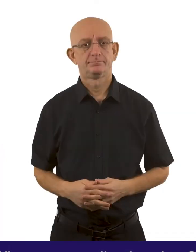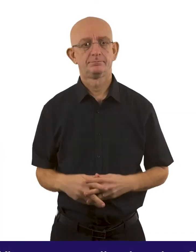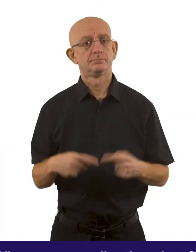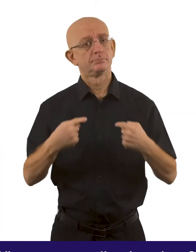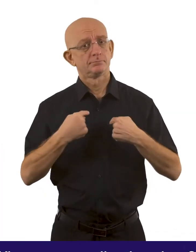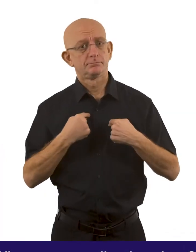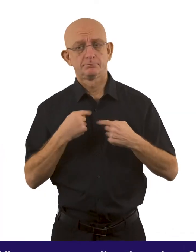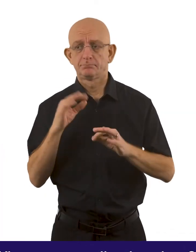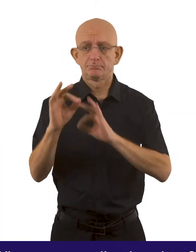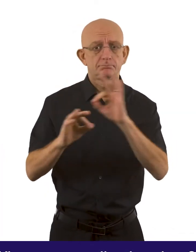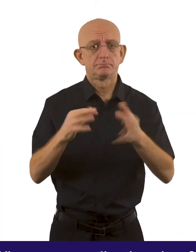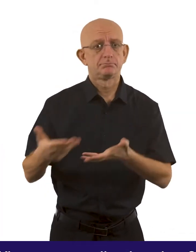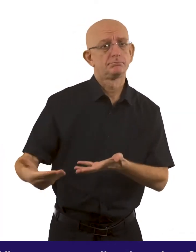Why are we collecting data?